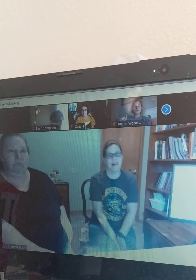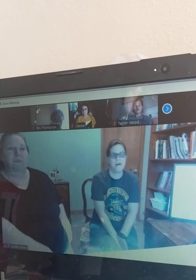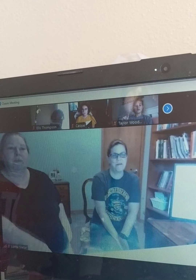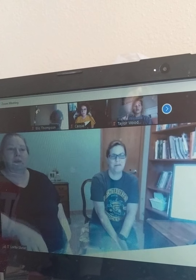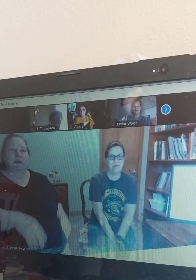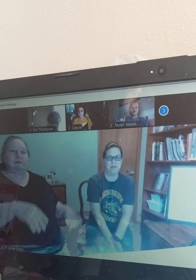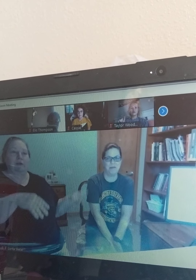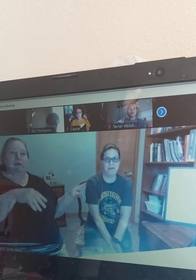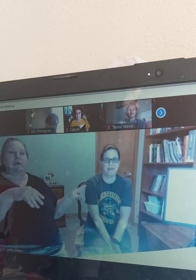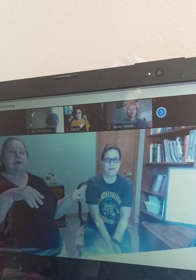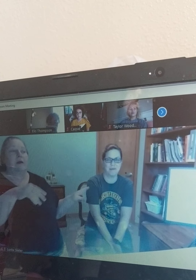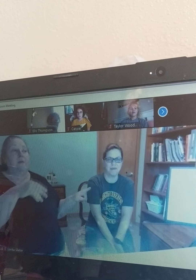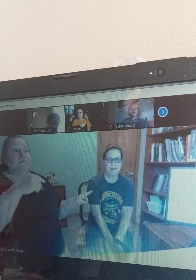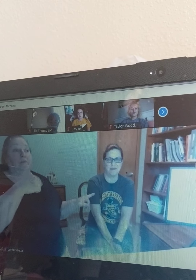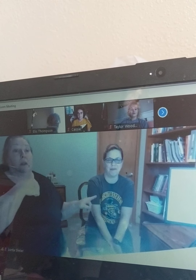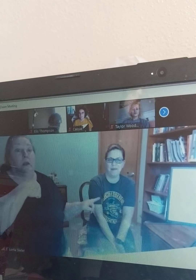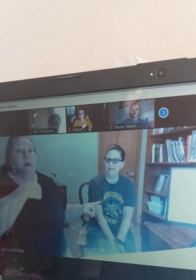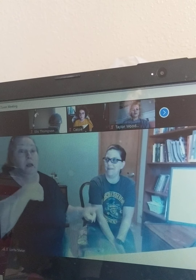There you go.